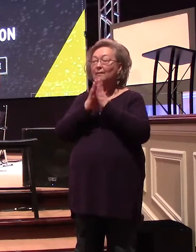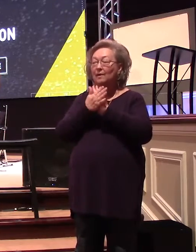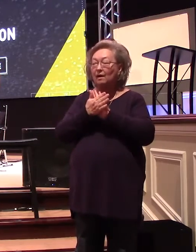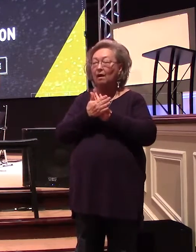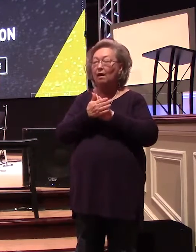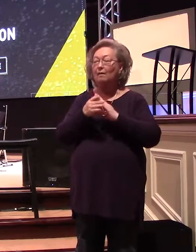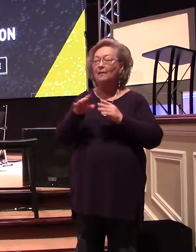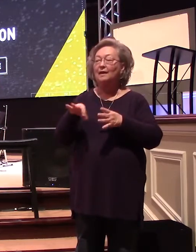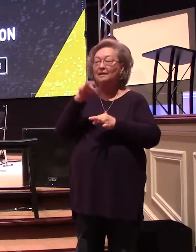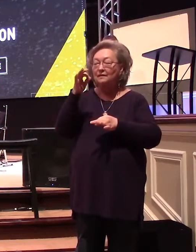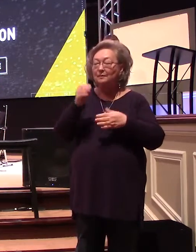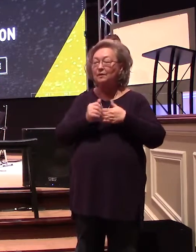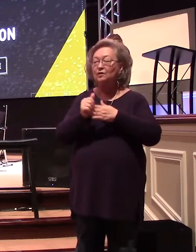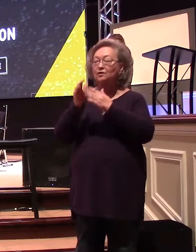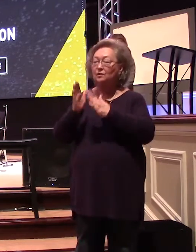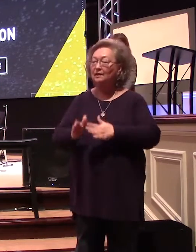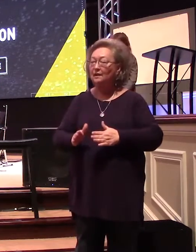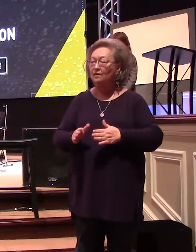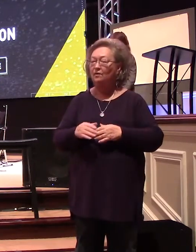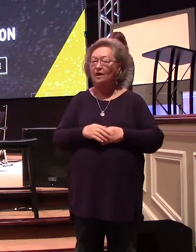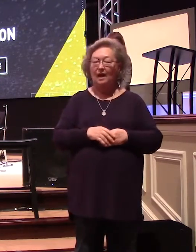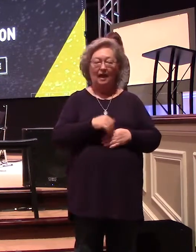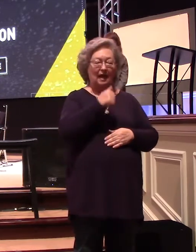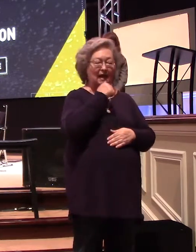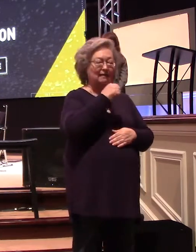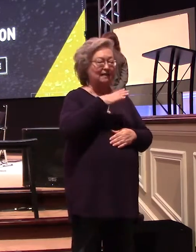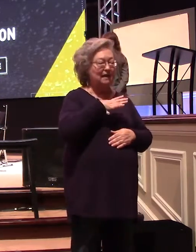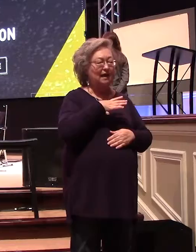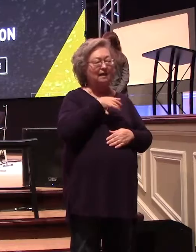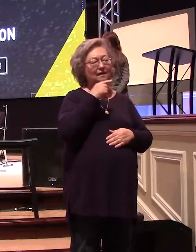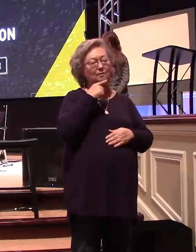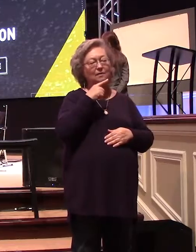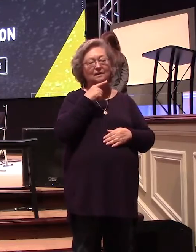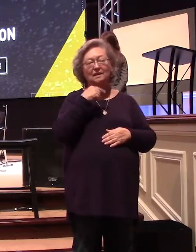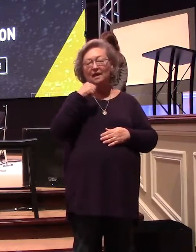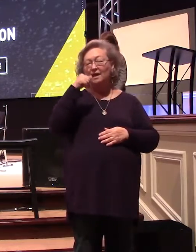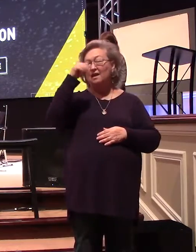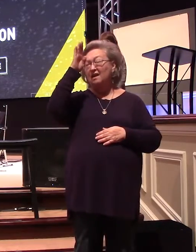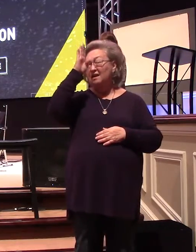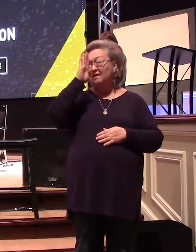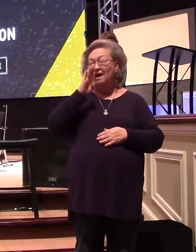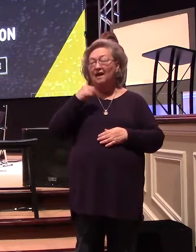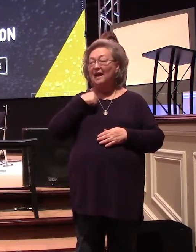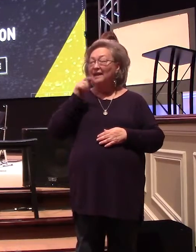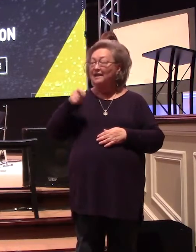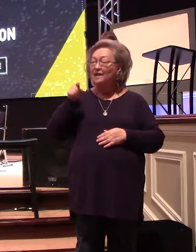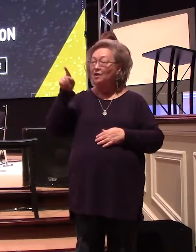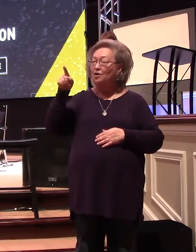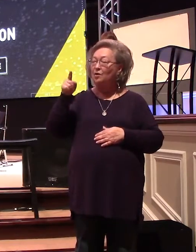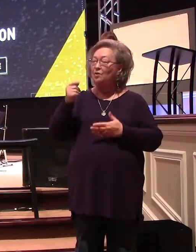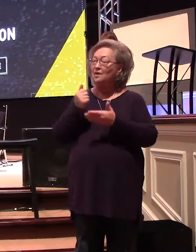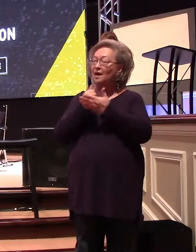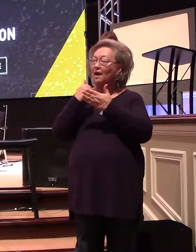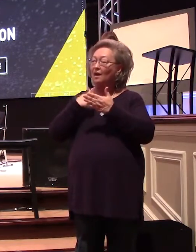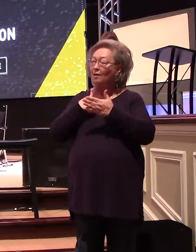ladies, to say, God, I need you. I need you to help me to line myself up under the